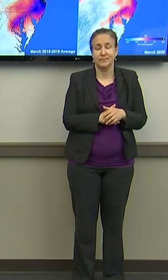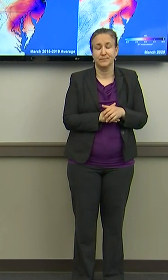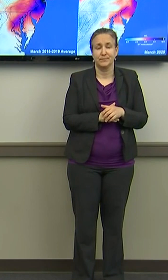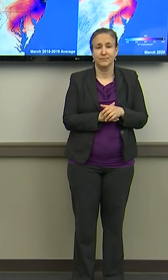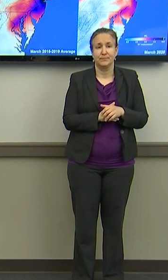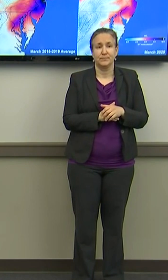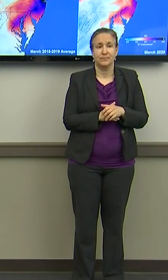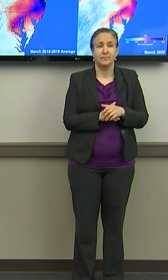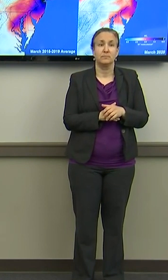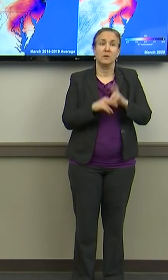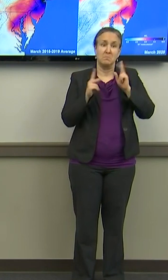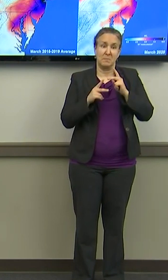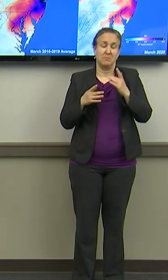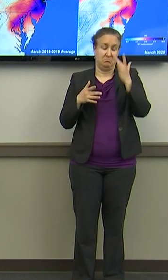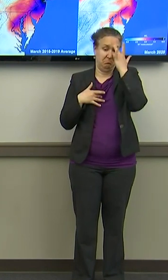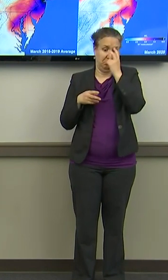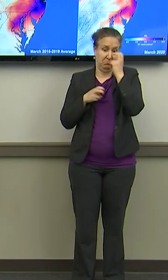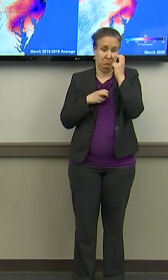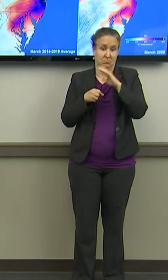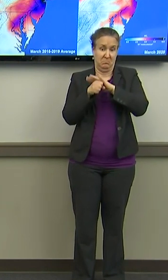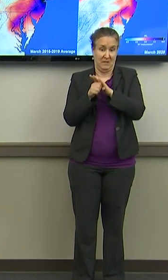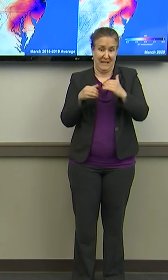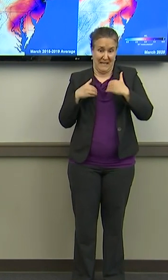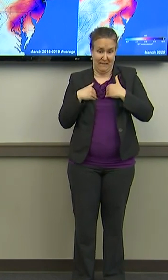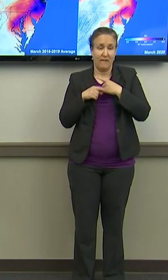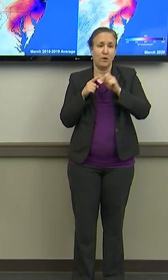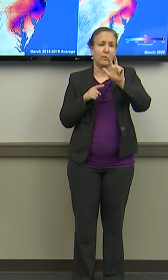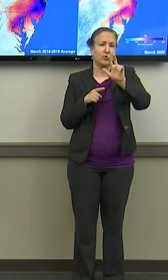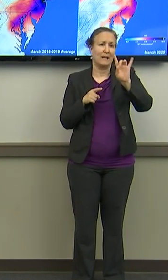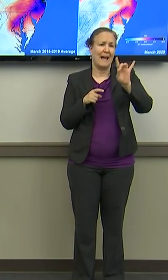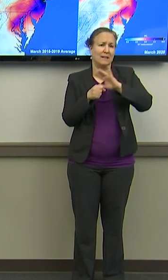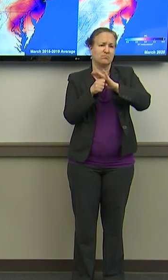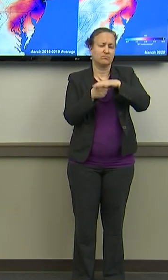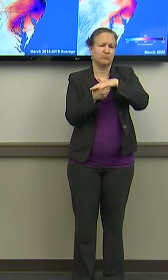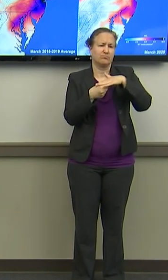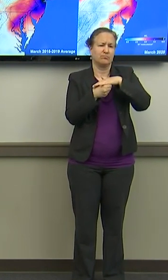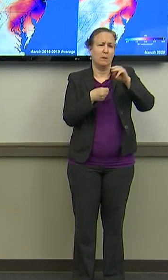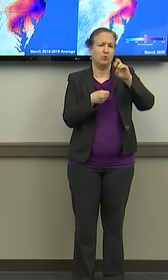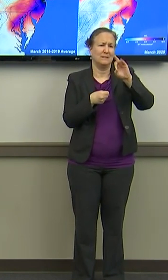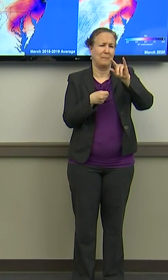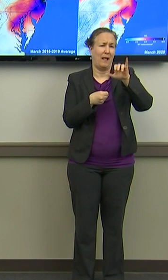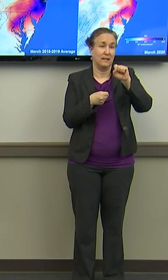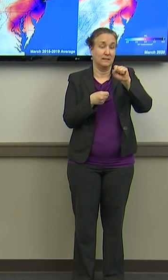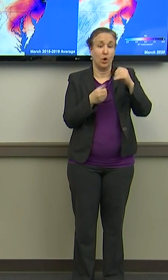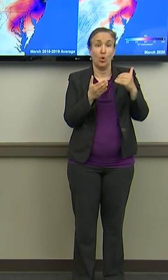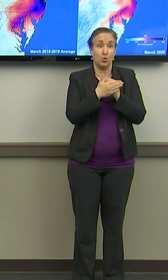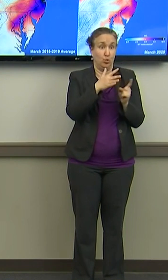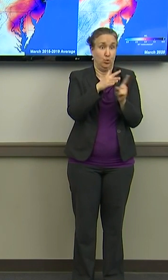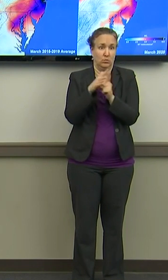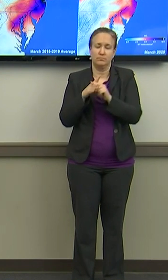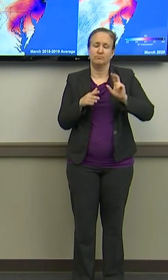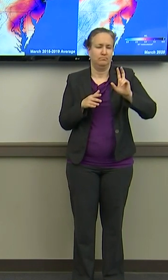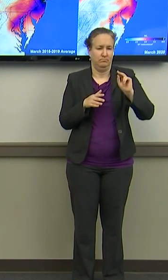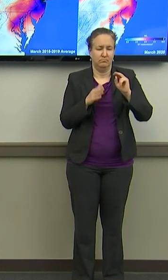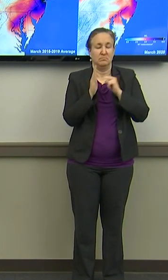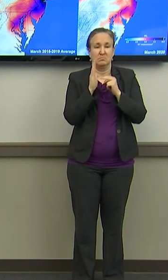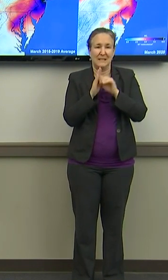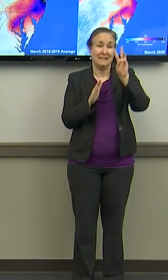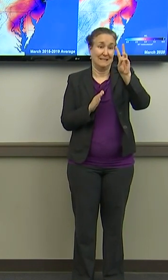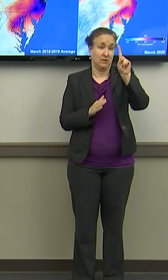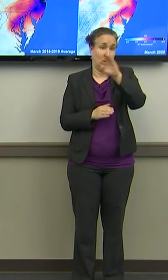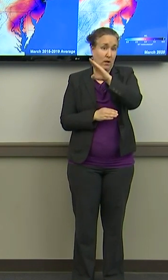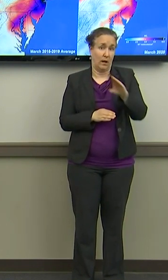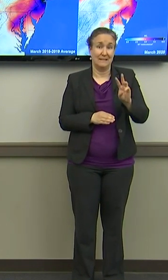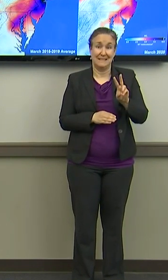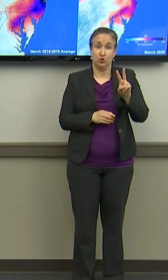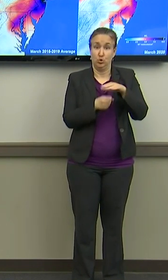These positive individuals are from 38 municipalities, none of which are reporting new cases. This keeps us at 61 of our